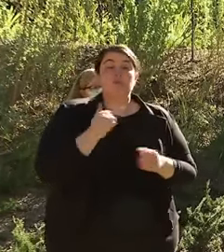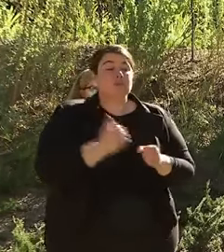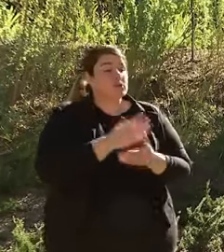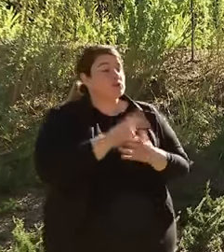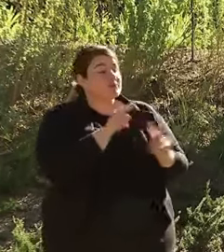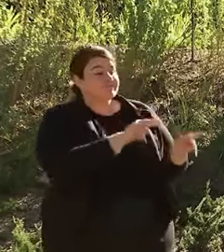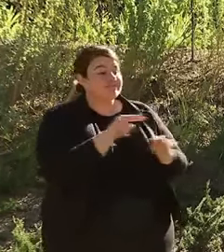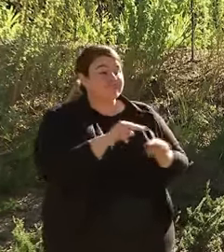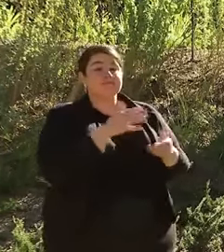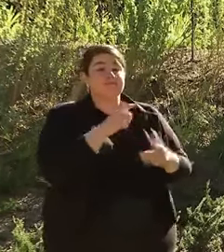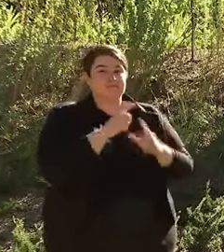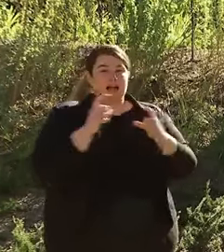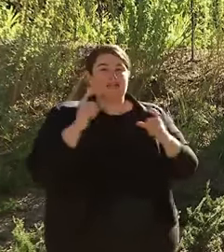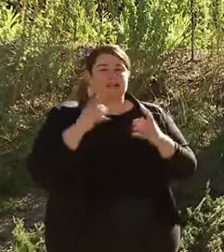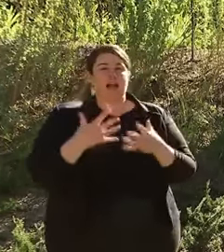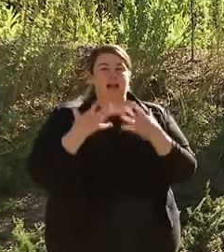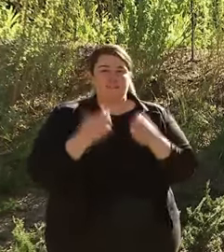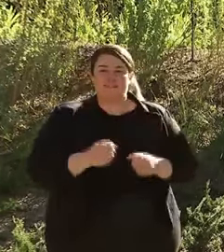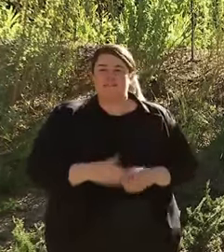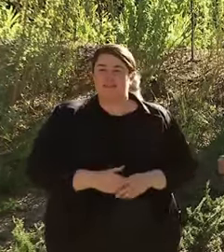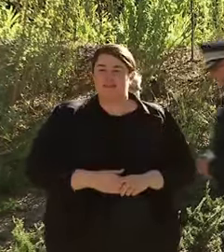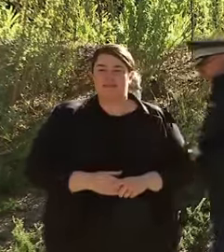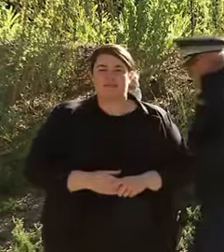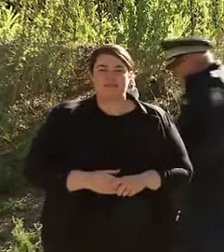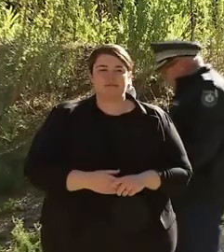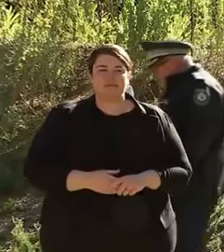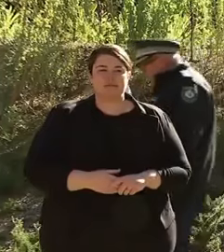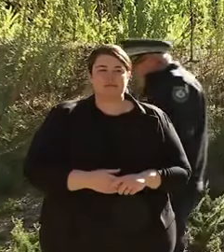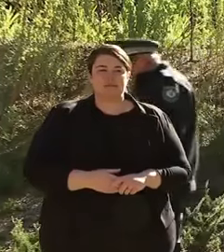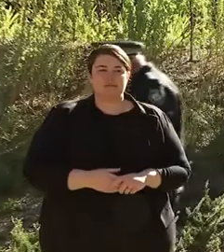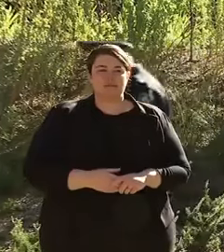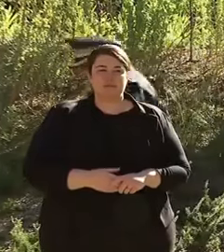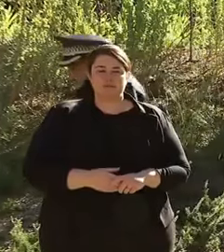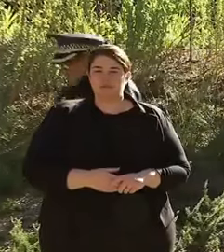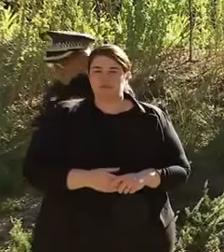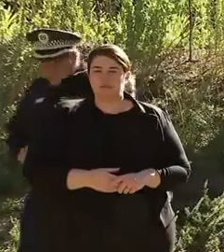comply. Thank you. Dr. Chan, can I ask